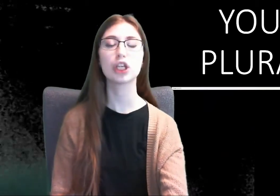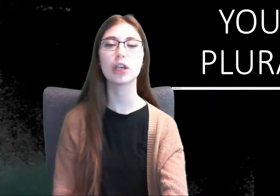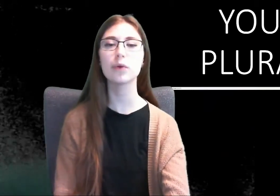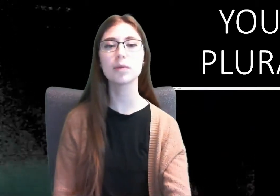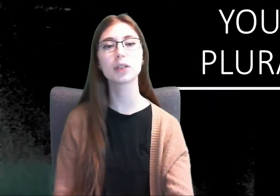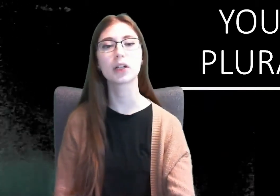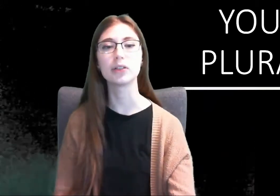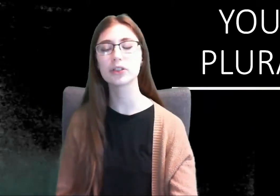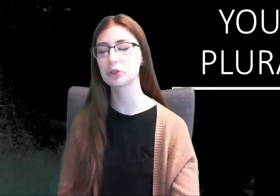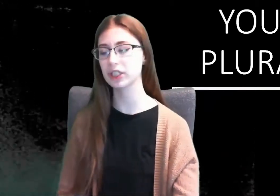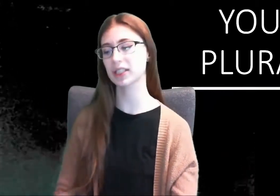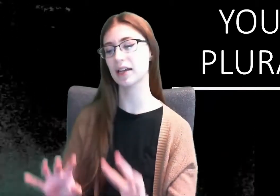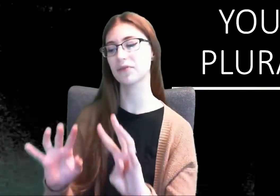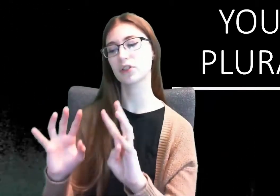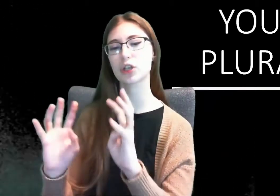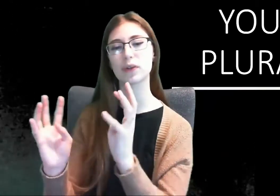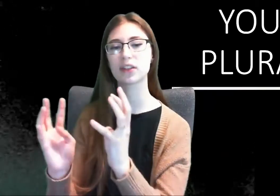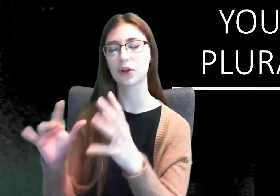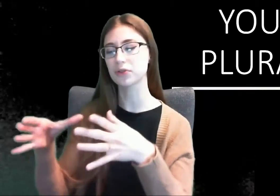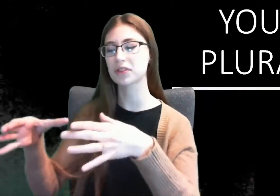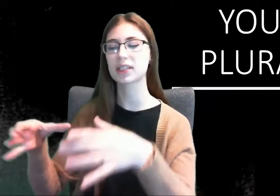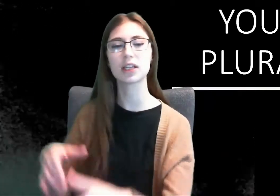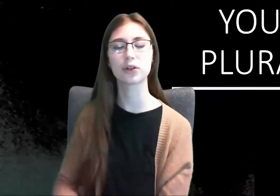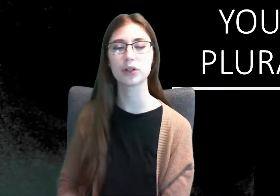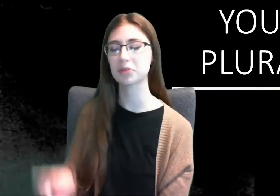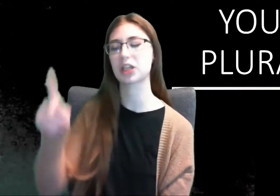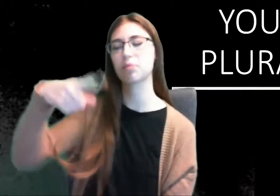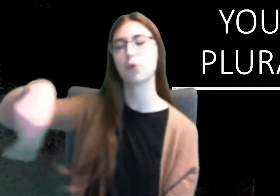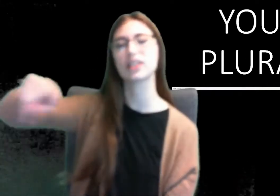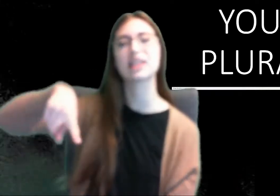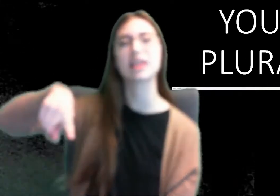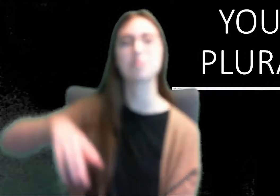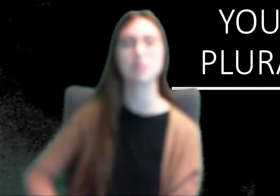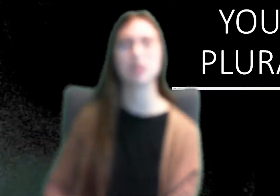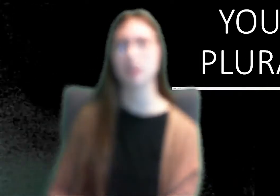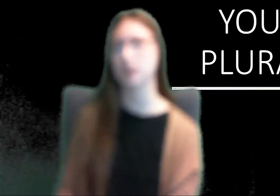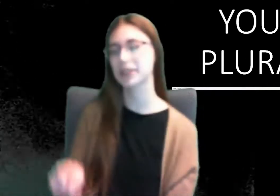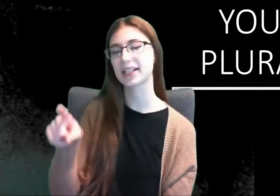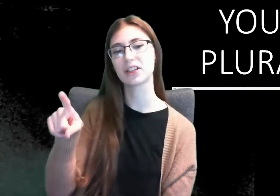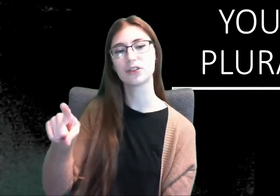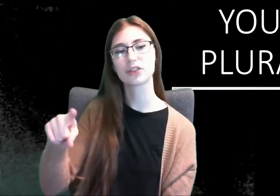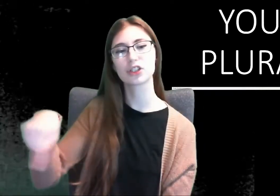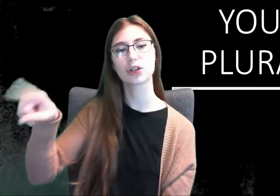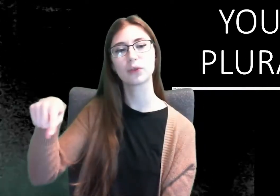You, plural. So she's kind of showing the ghosts in a group. She kind of points at them. So it's like a little circle